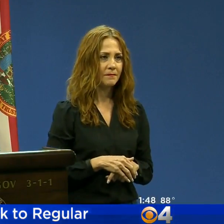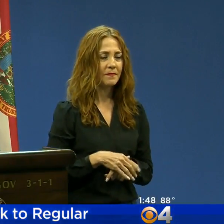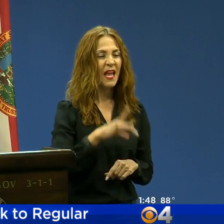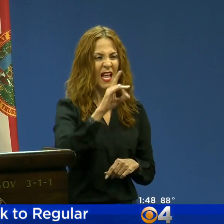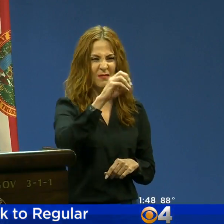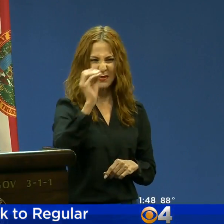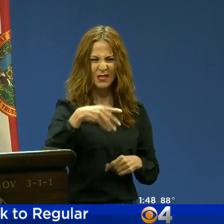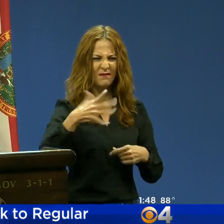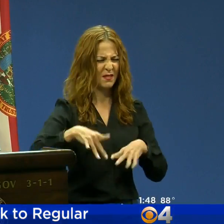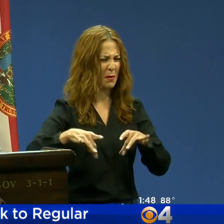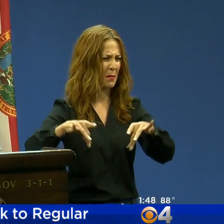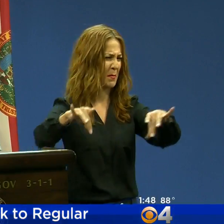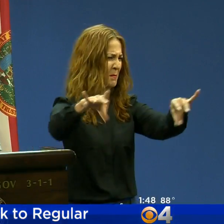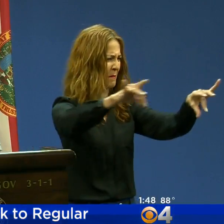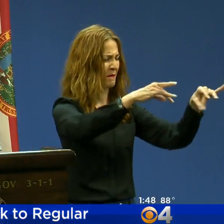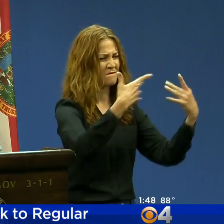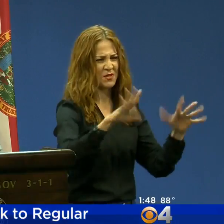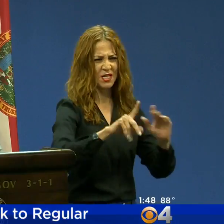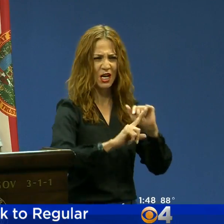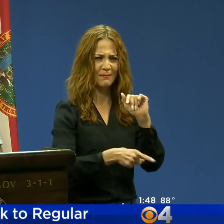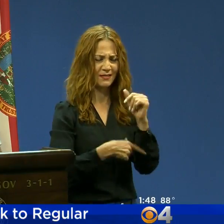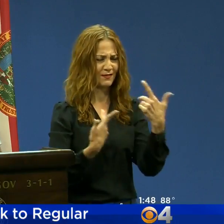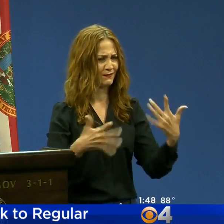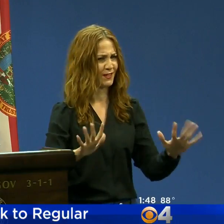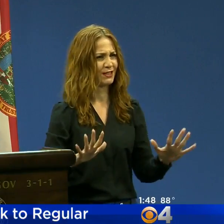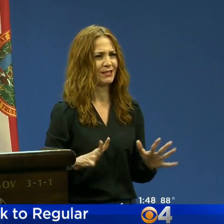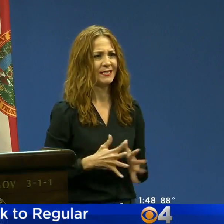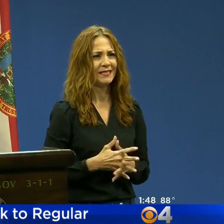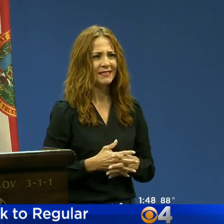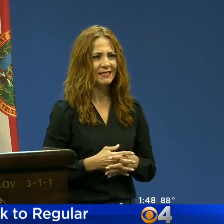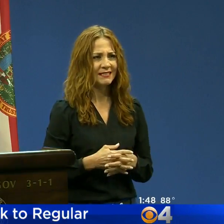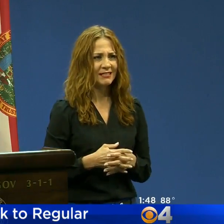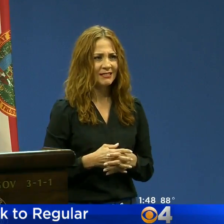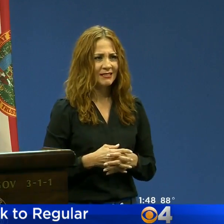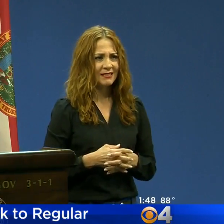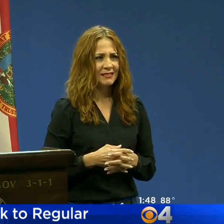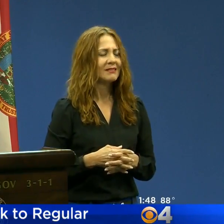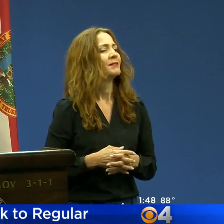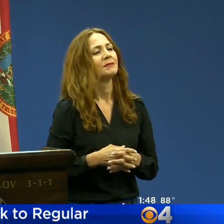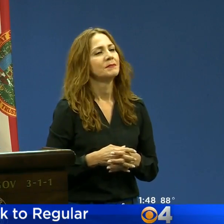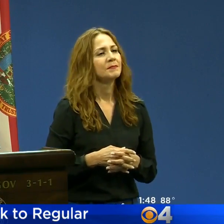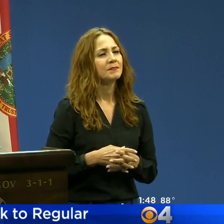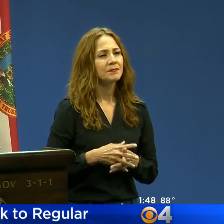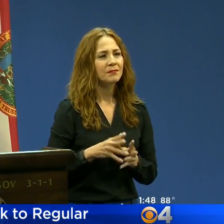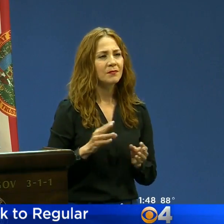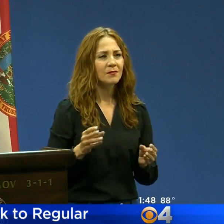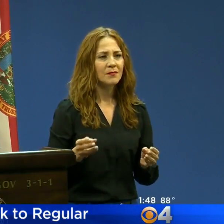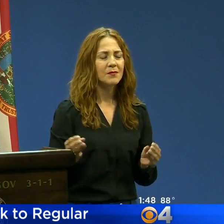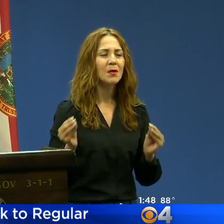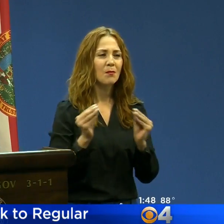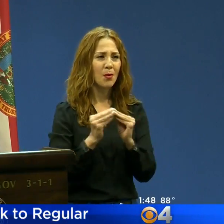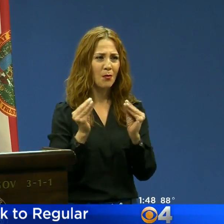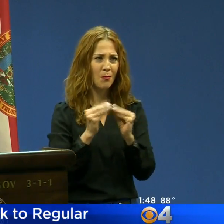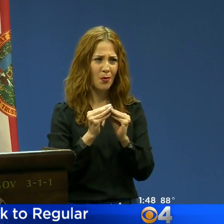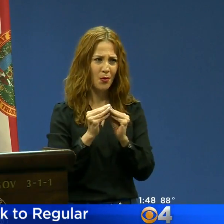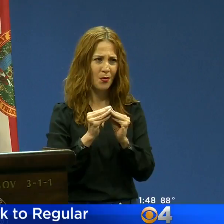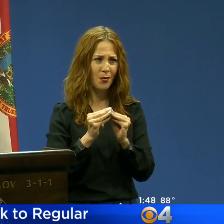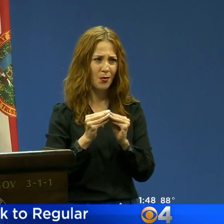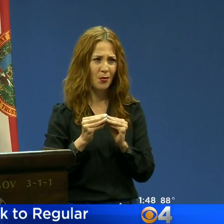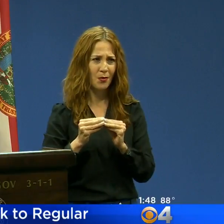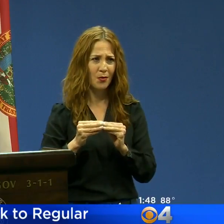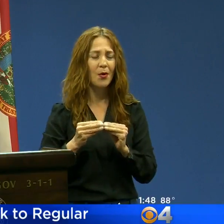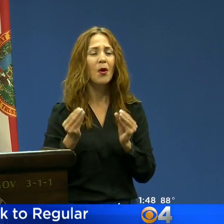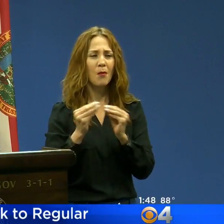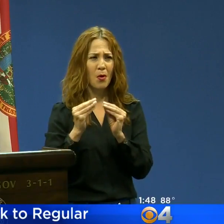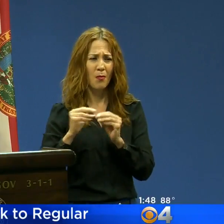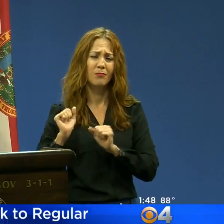being added so that we can clean our streets. That is a priority. Residents are encouraged to place their bulky